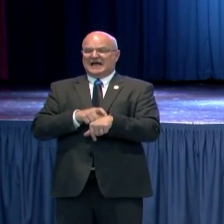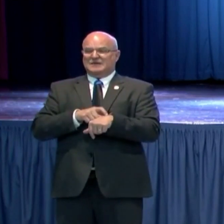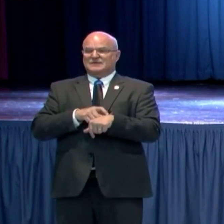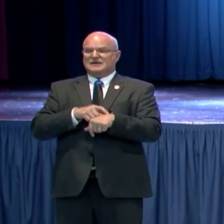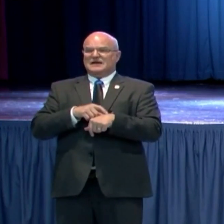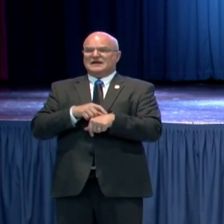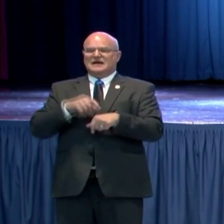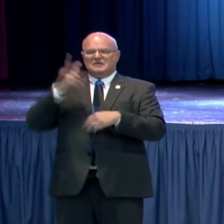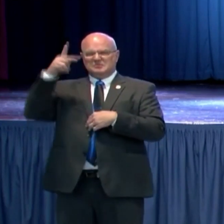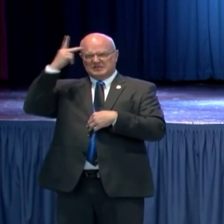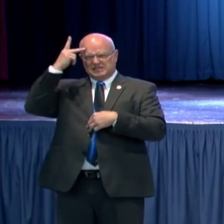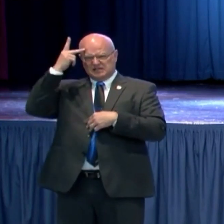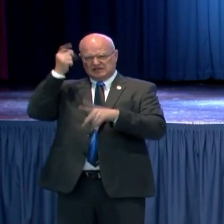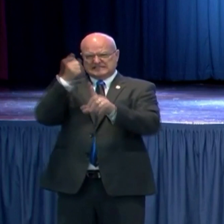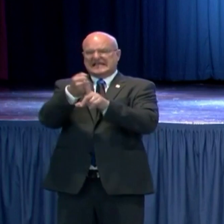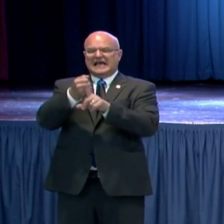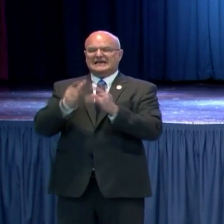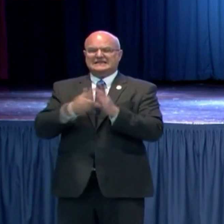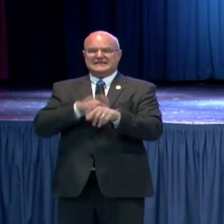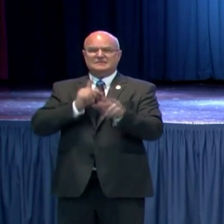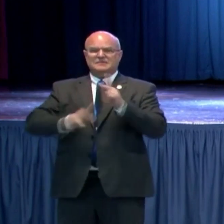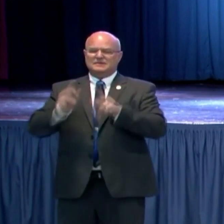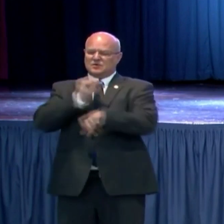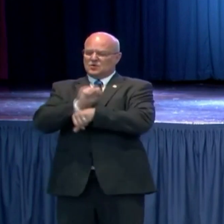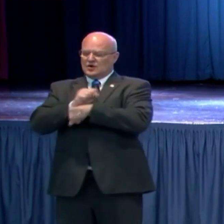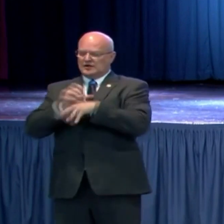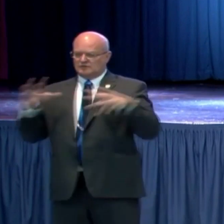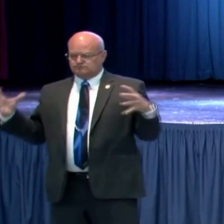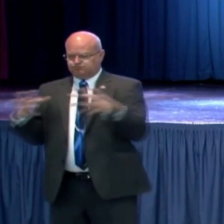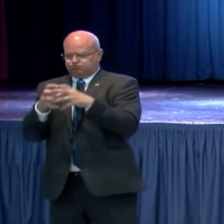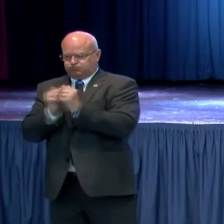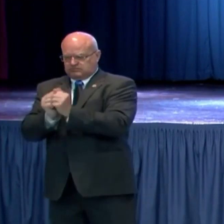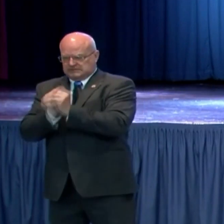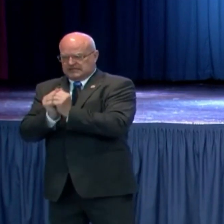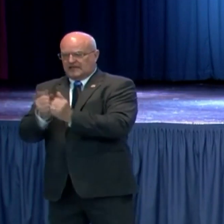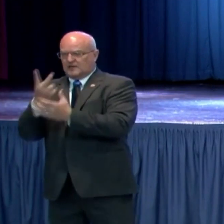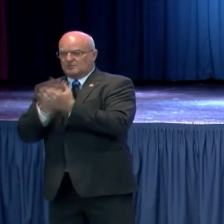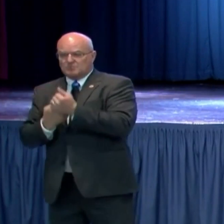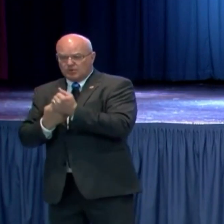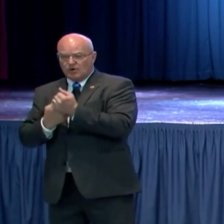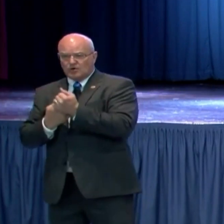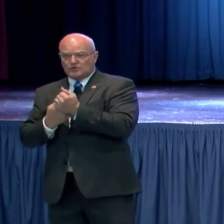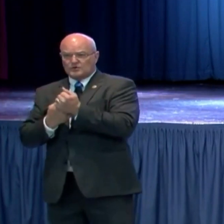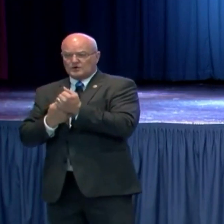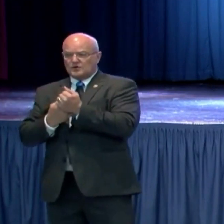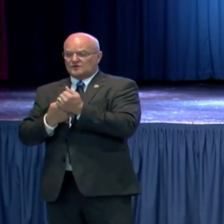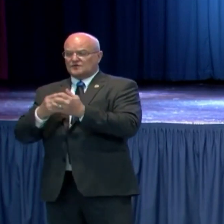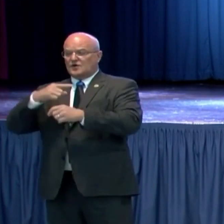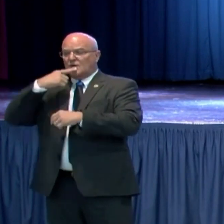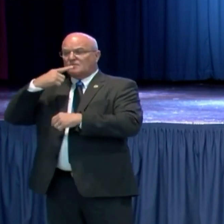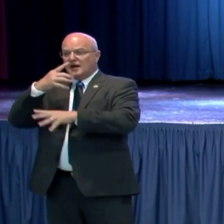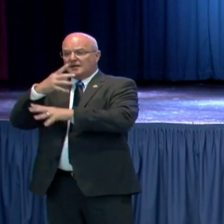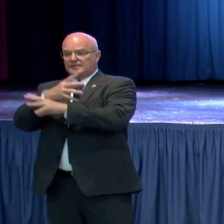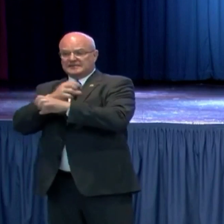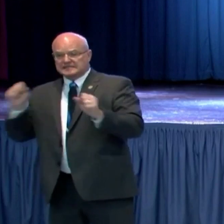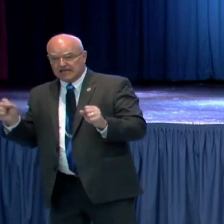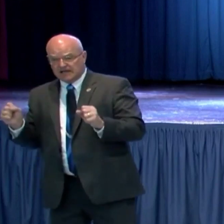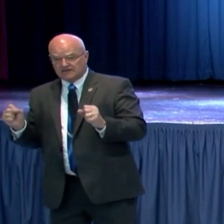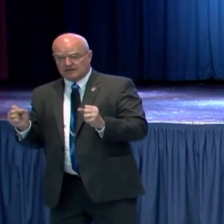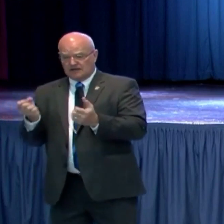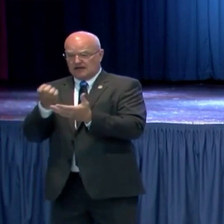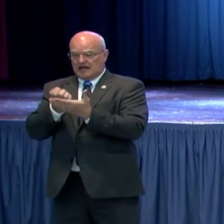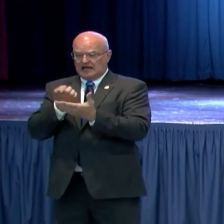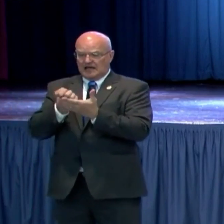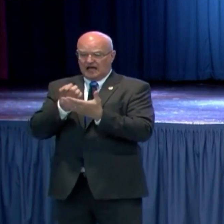partisan attack during a time when everybody is working very hard for public safety, for our